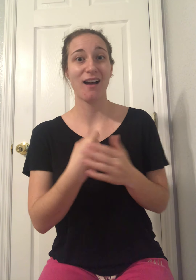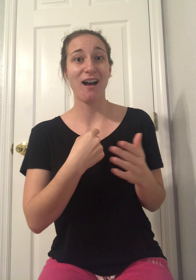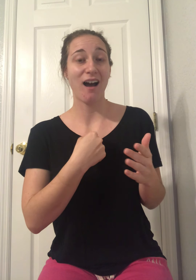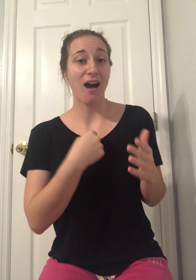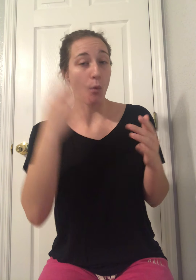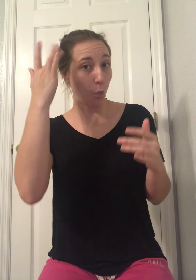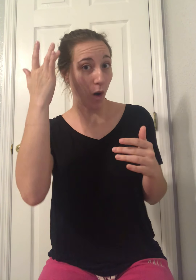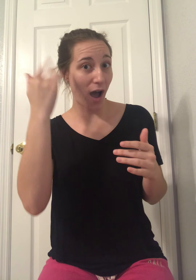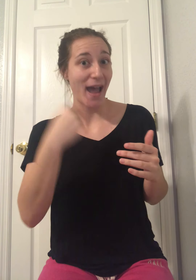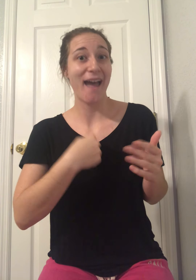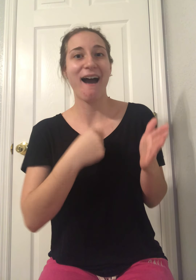again the next day.